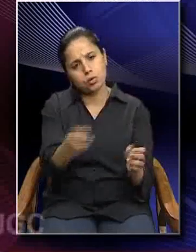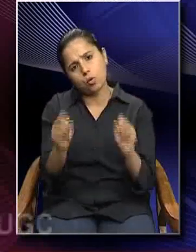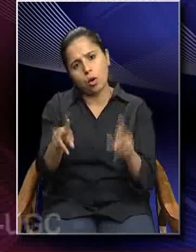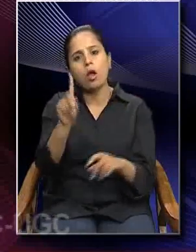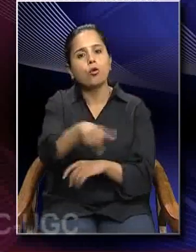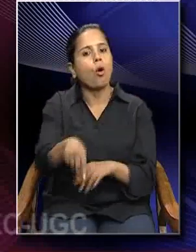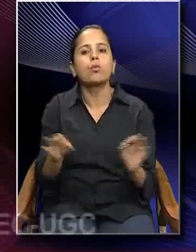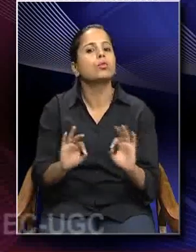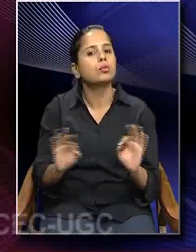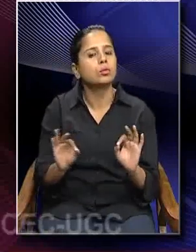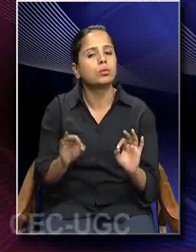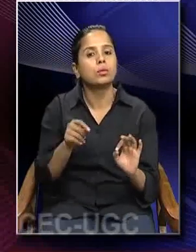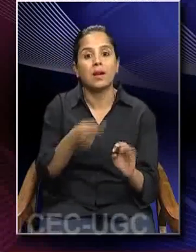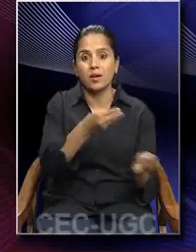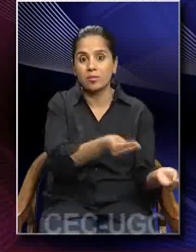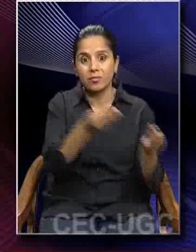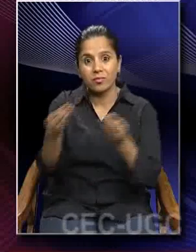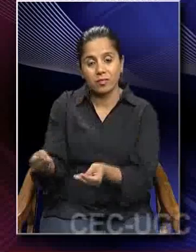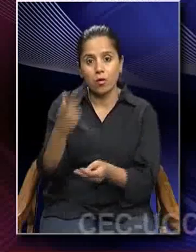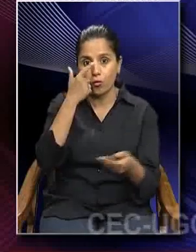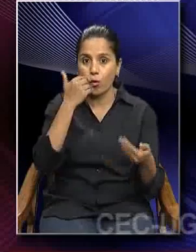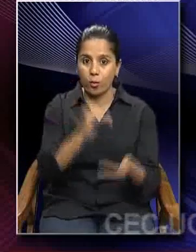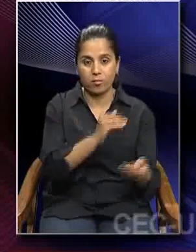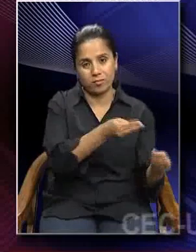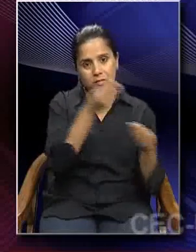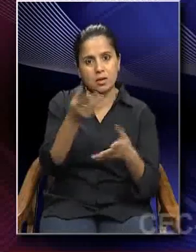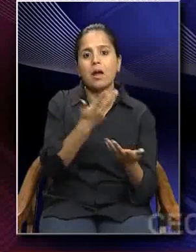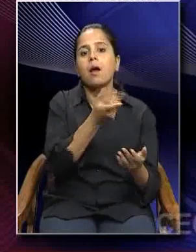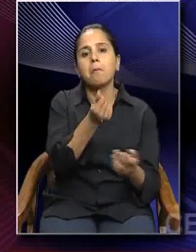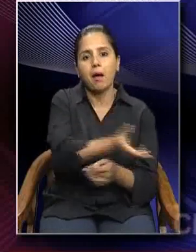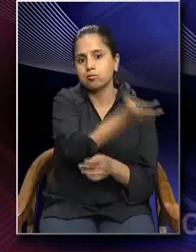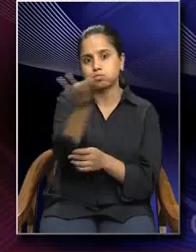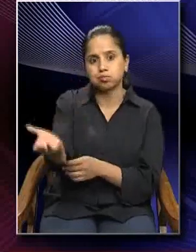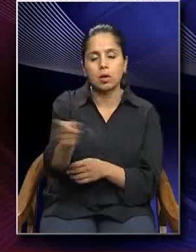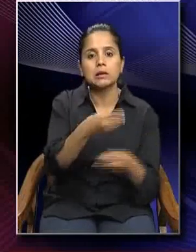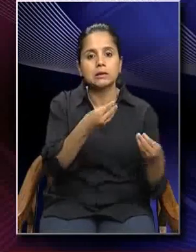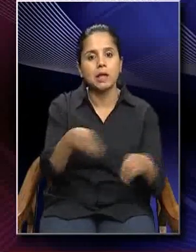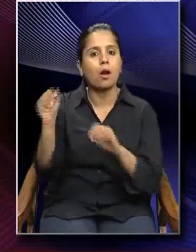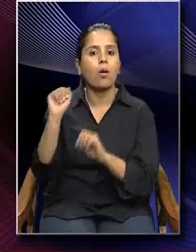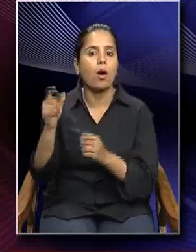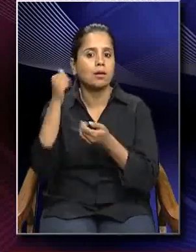transaction was never described as a sale of offspring.